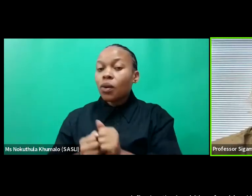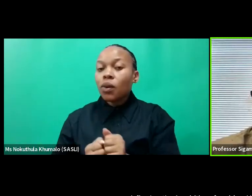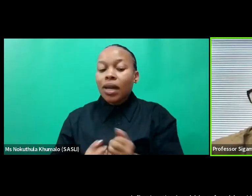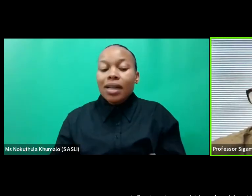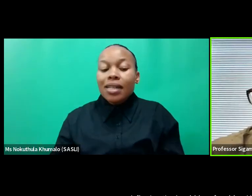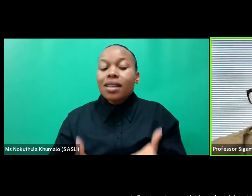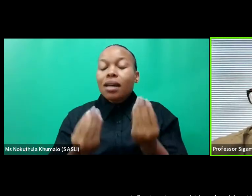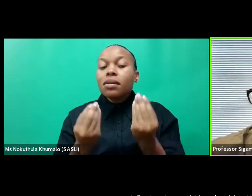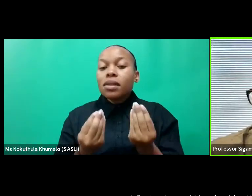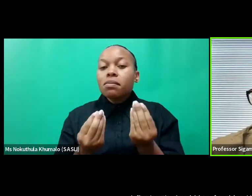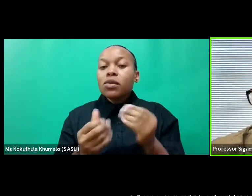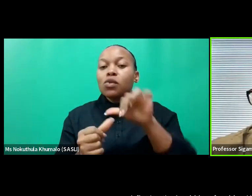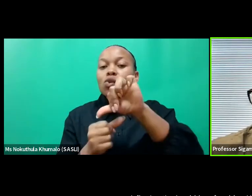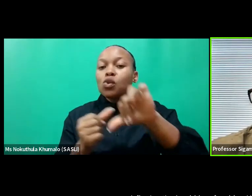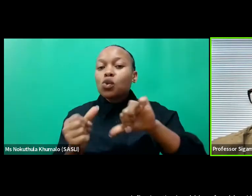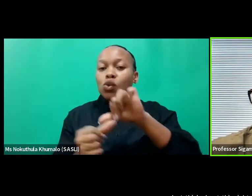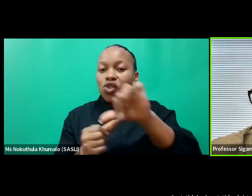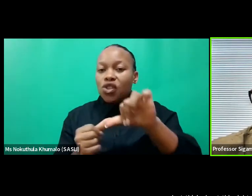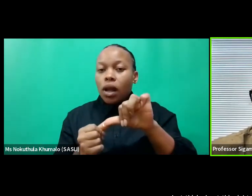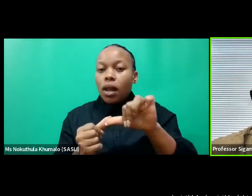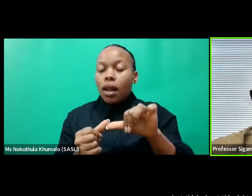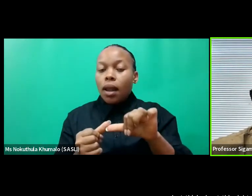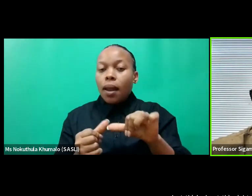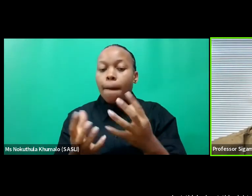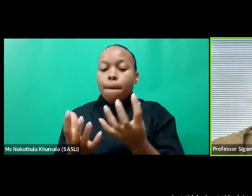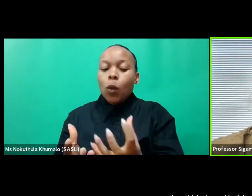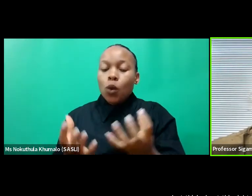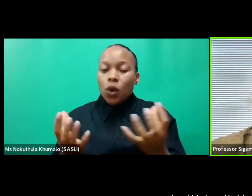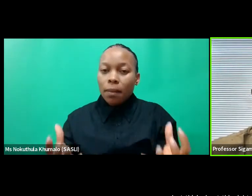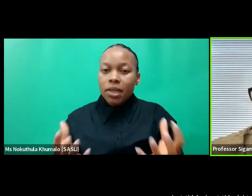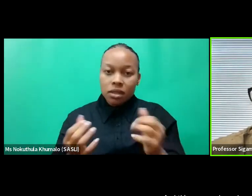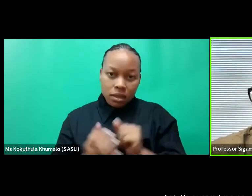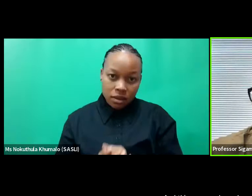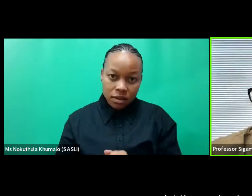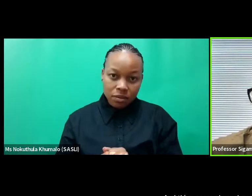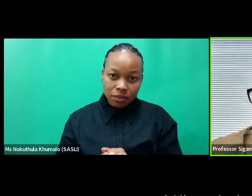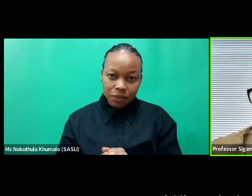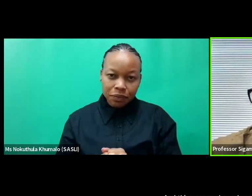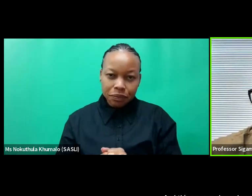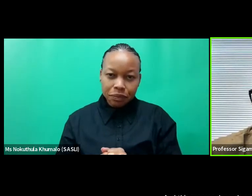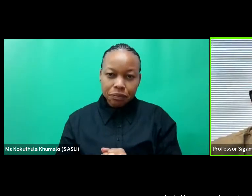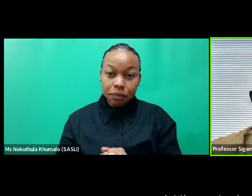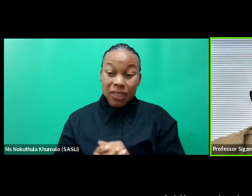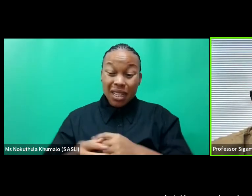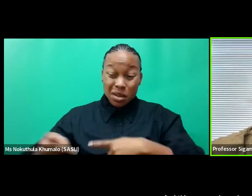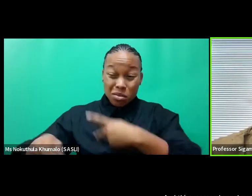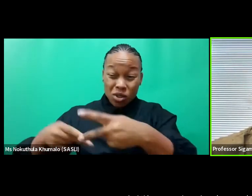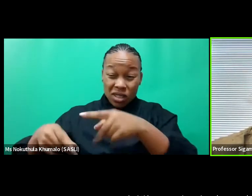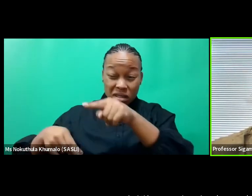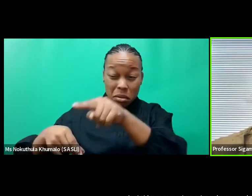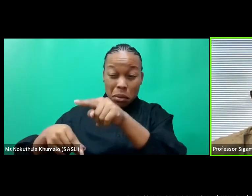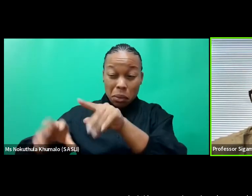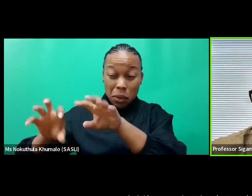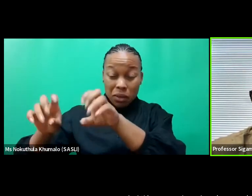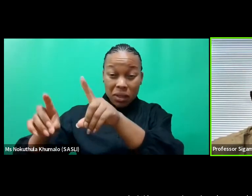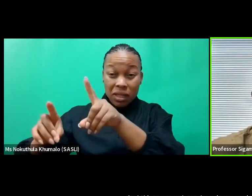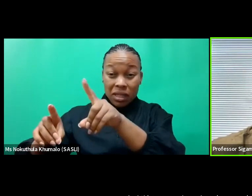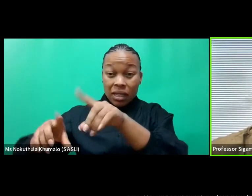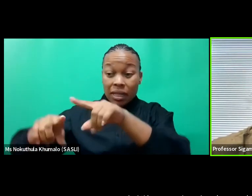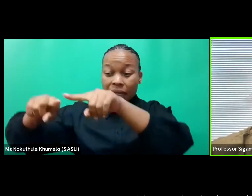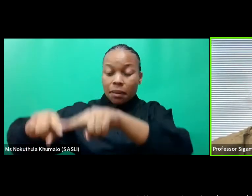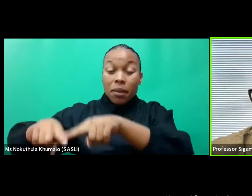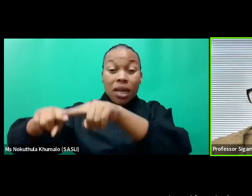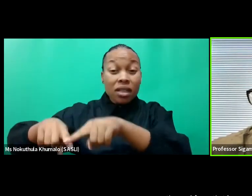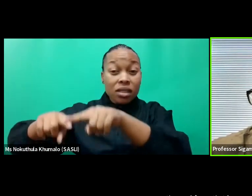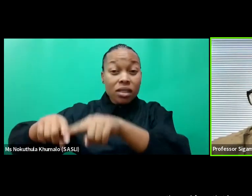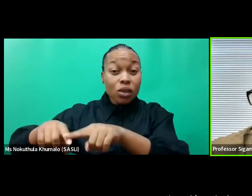this, right? And this process depends on increases in knowledge in the workforce at large,